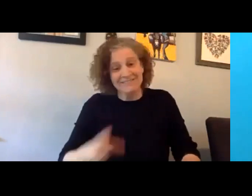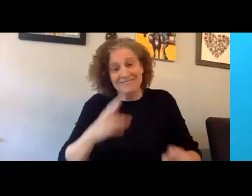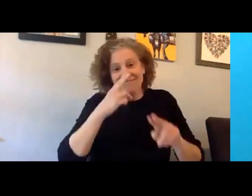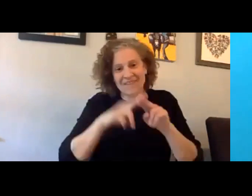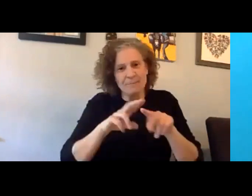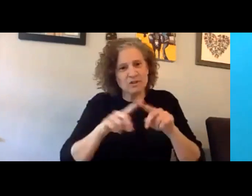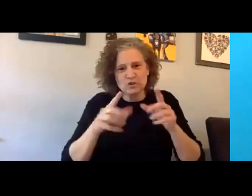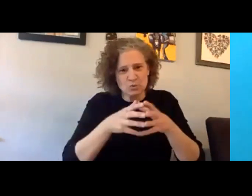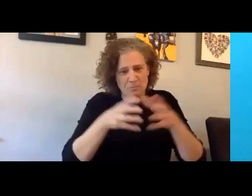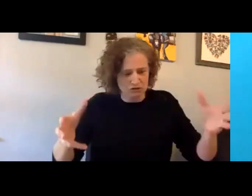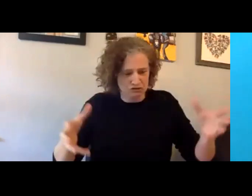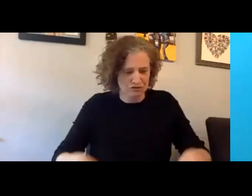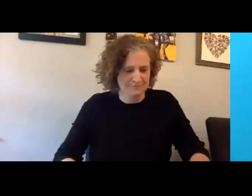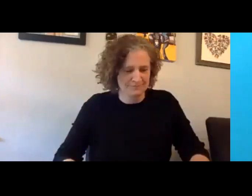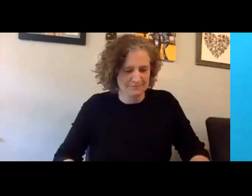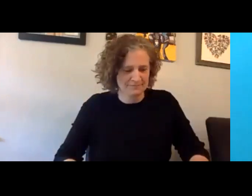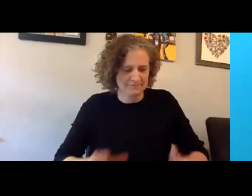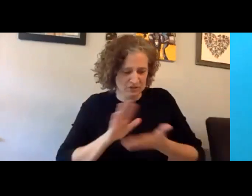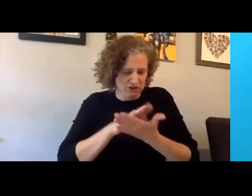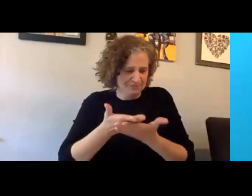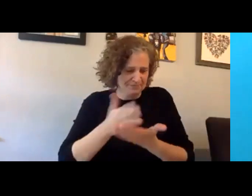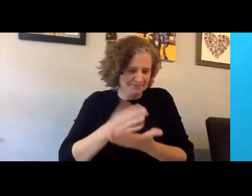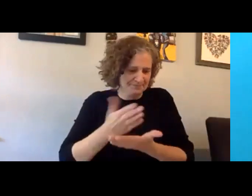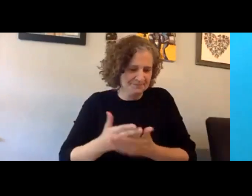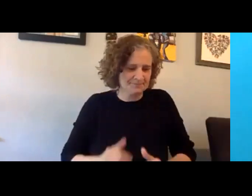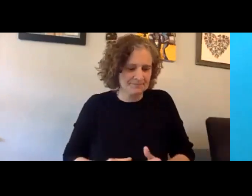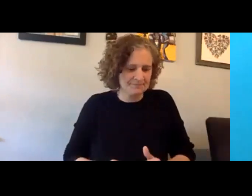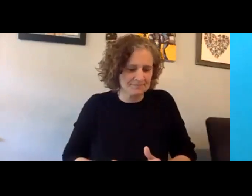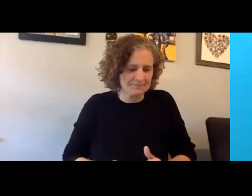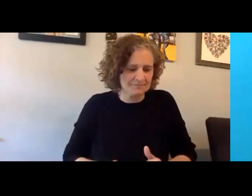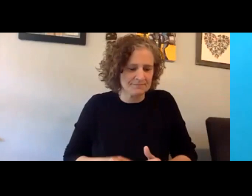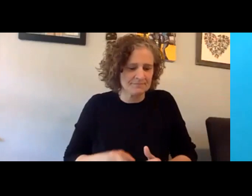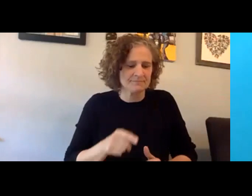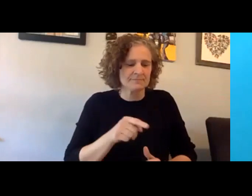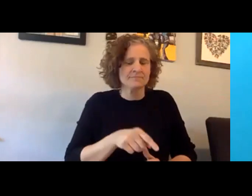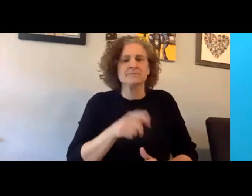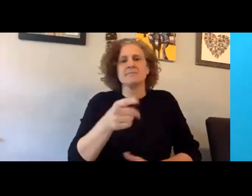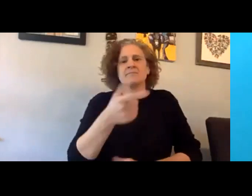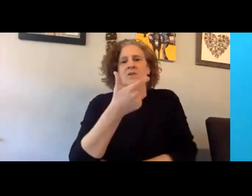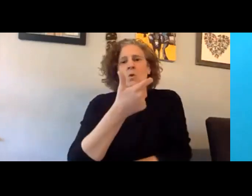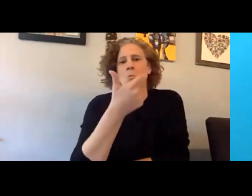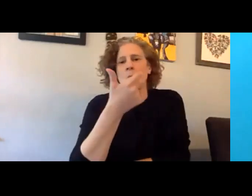doing, cooking. It's fun, but it's too much. Cooking.